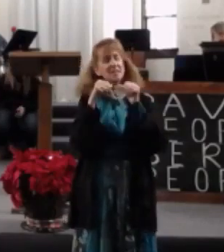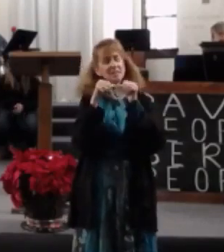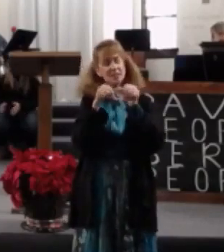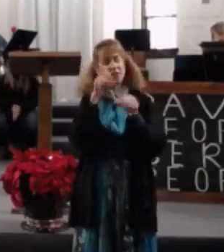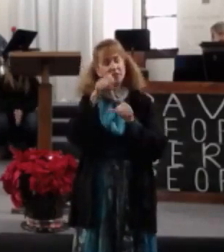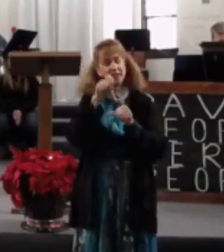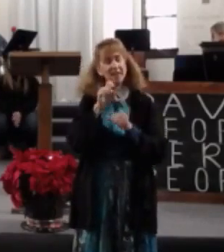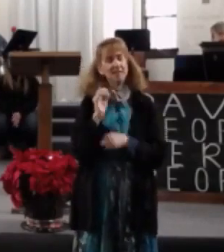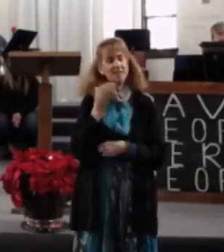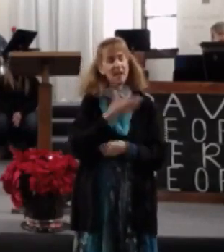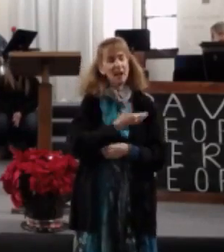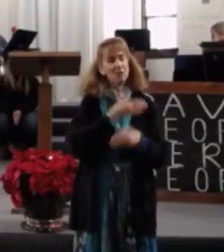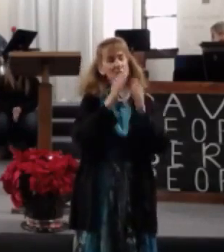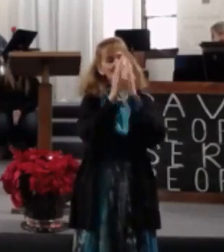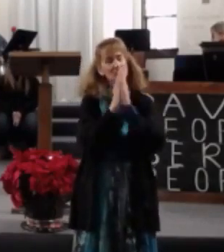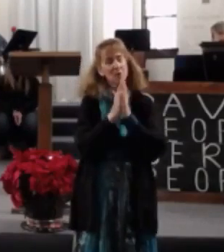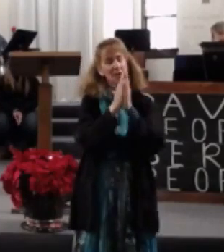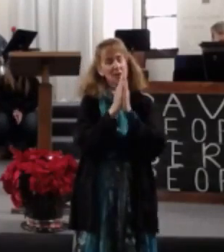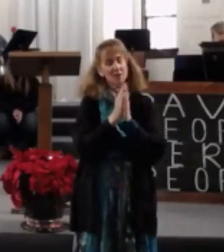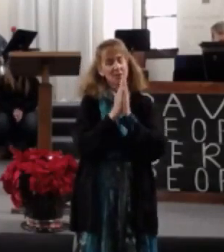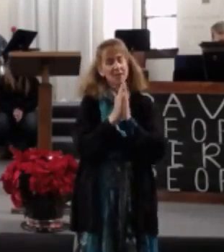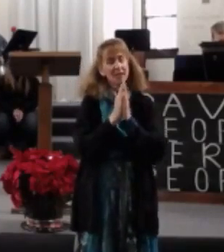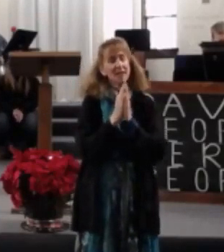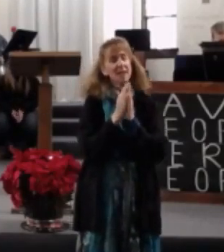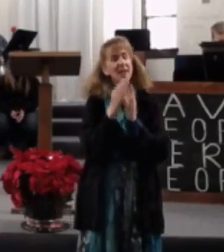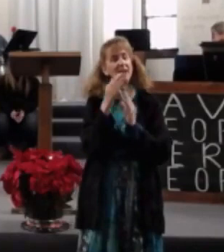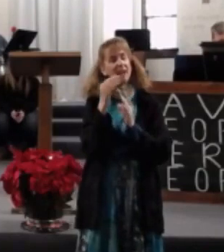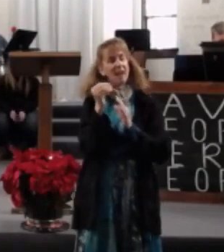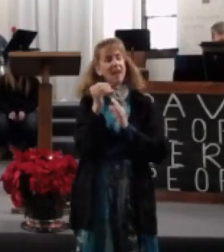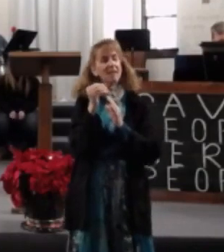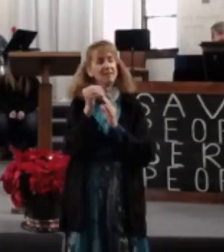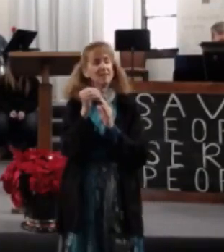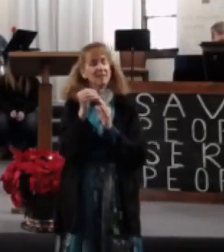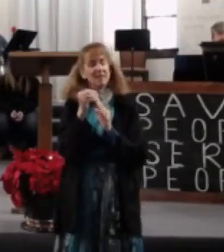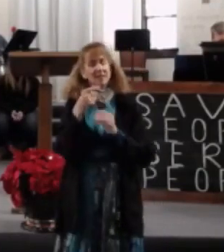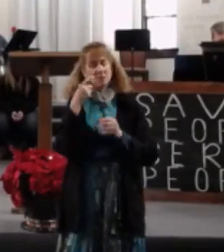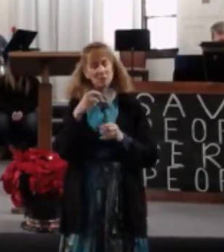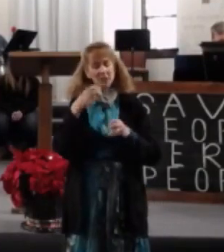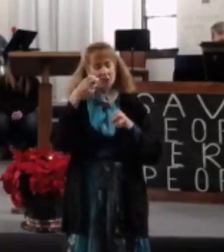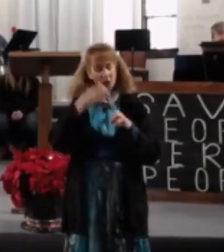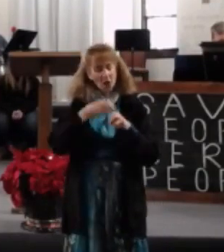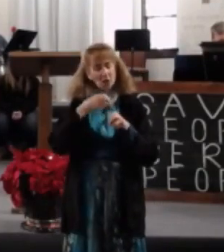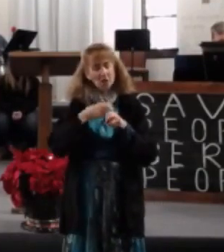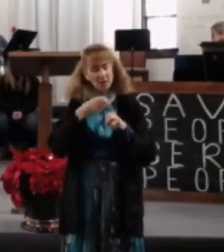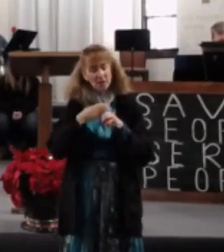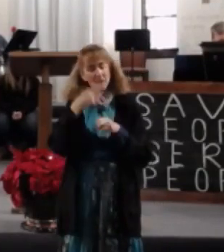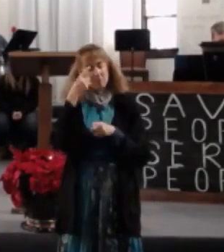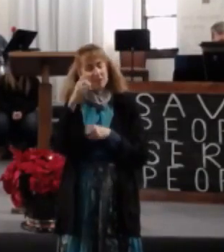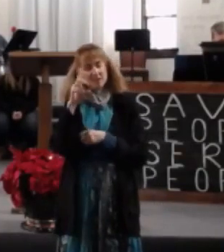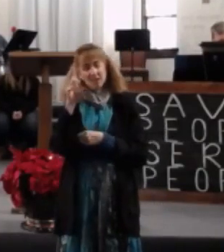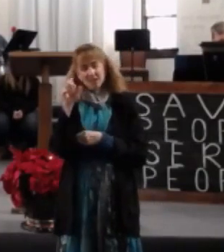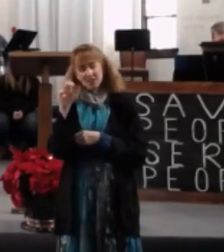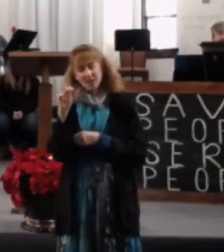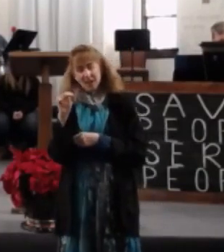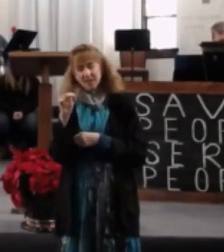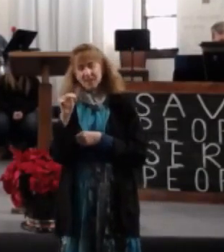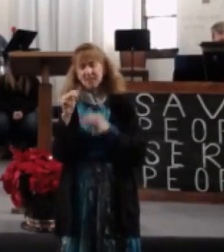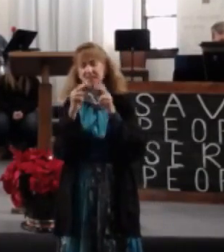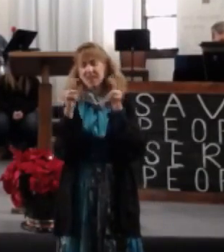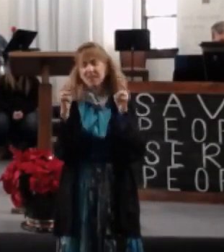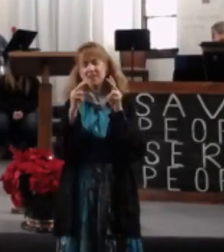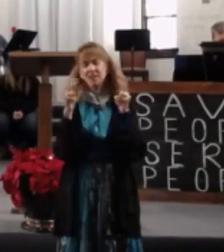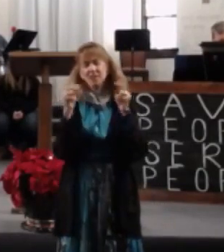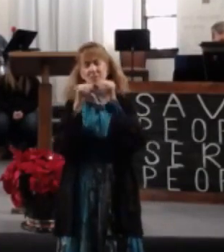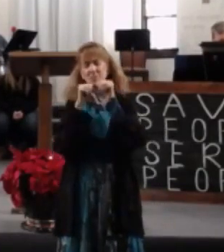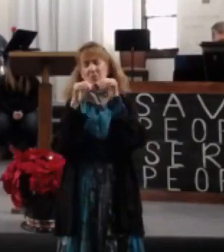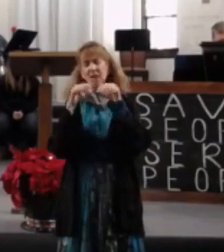Diane and I have been over there taking care of his house, and it hurts because he's such a blessing, because he